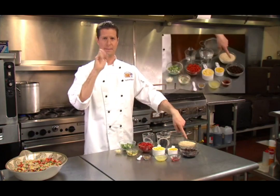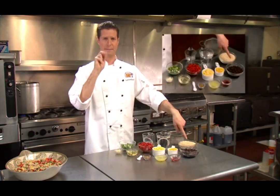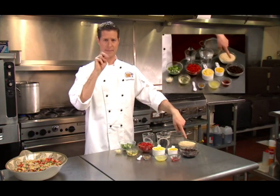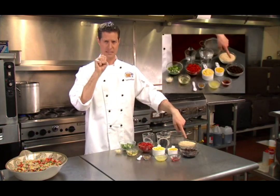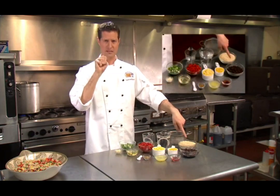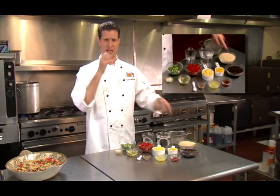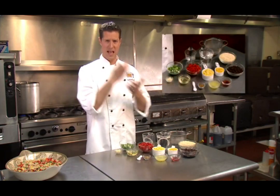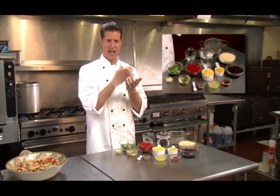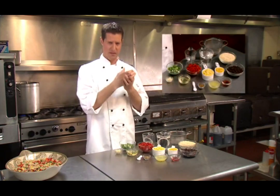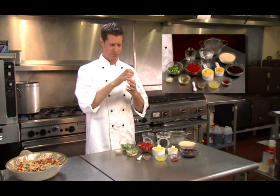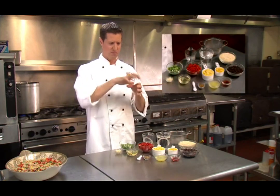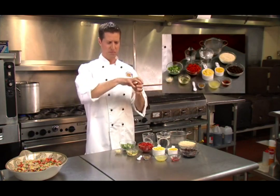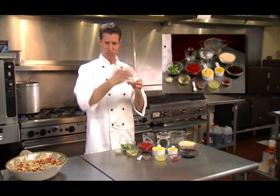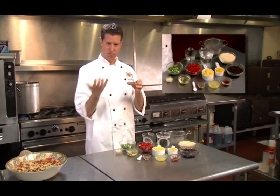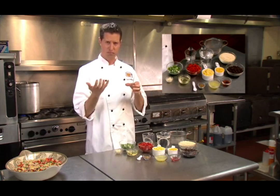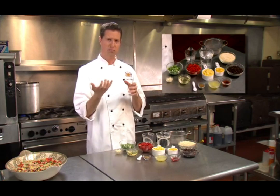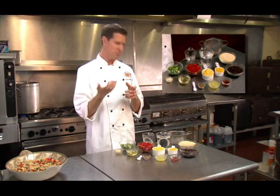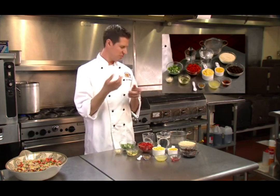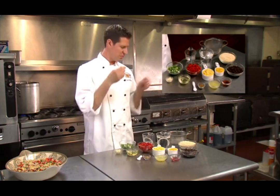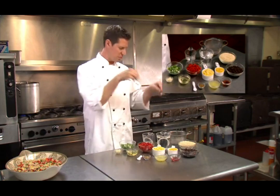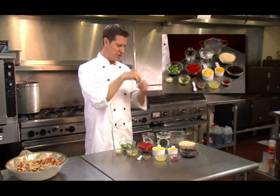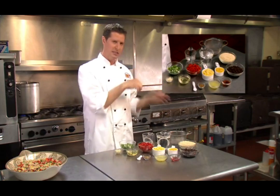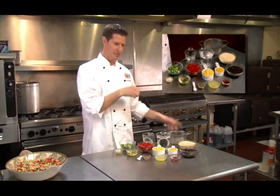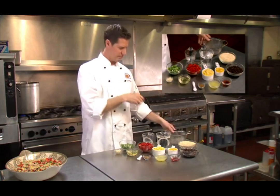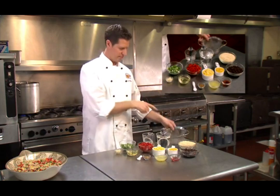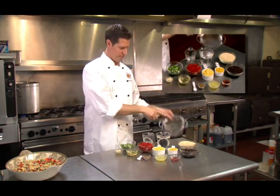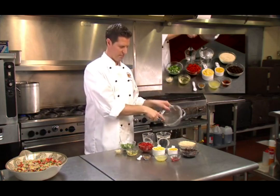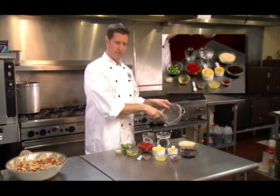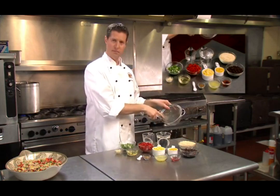Open a can of black beans and put them in a sieve.